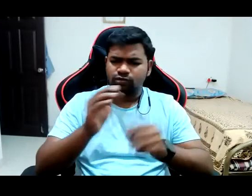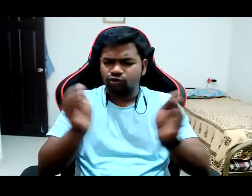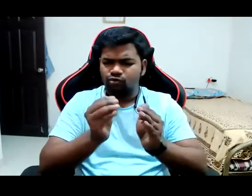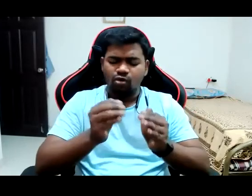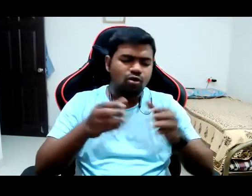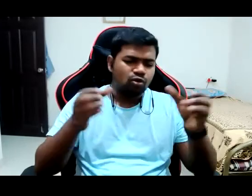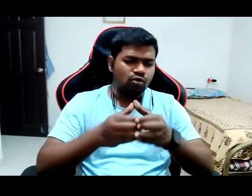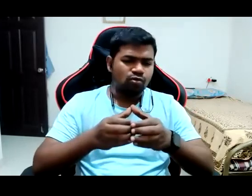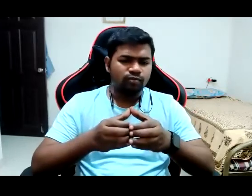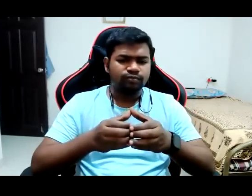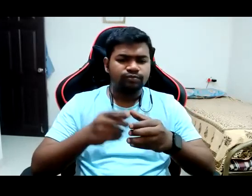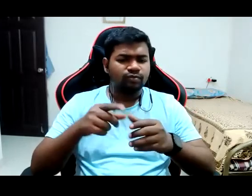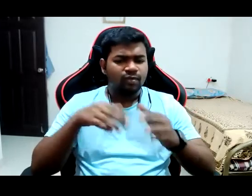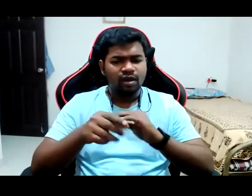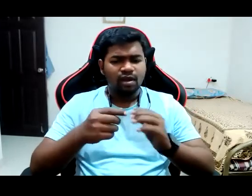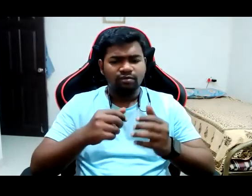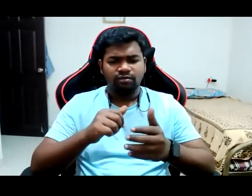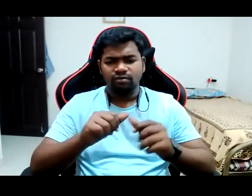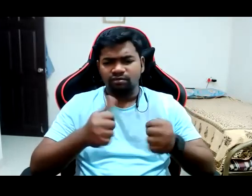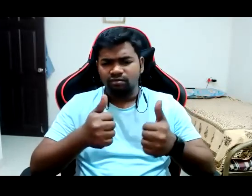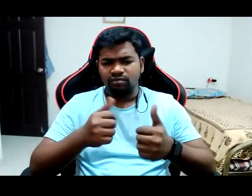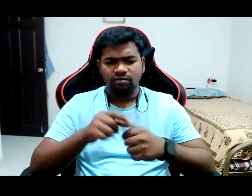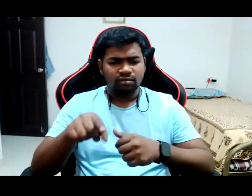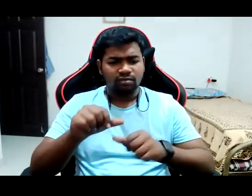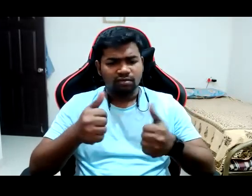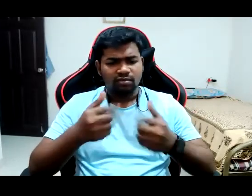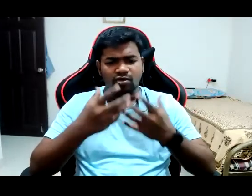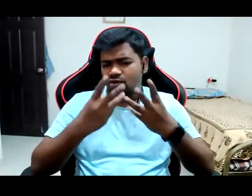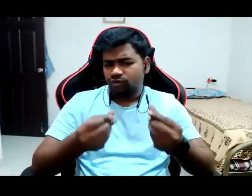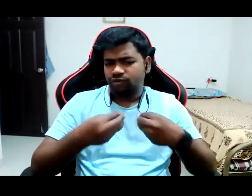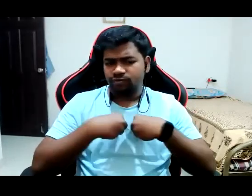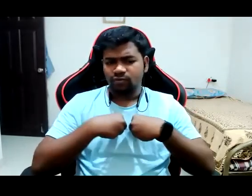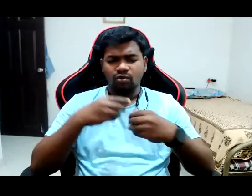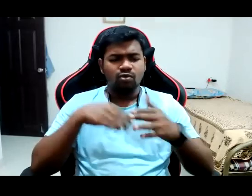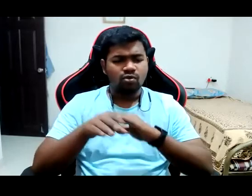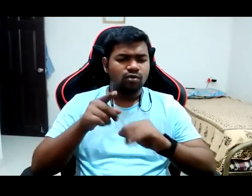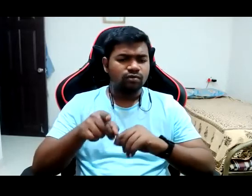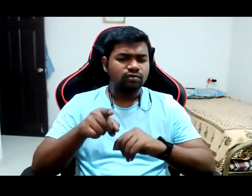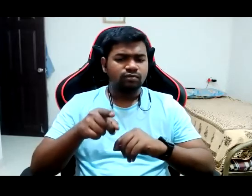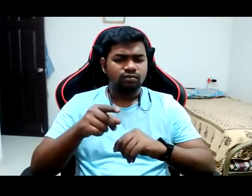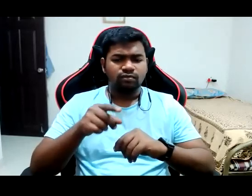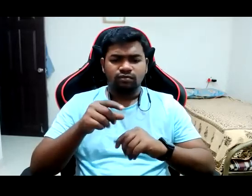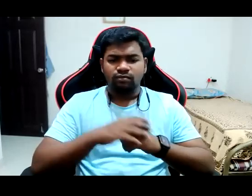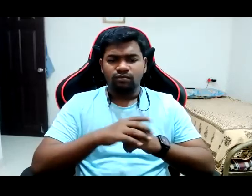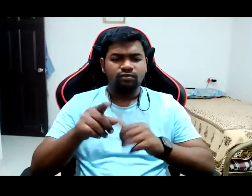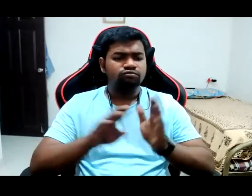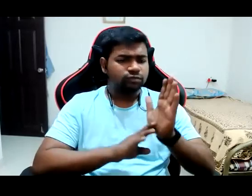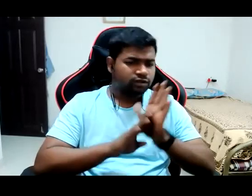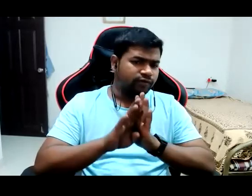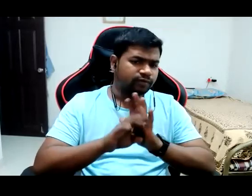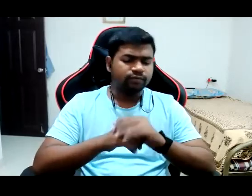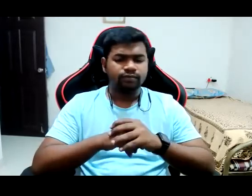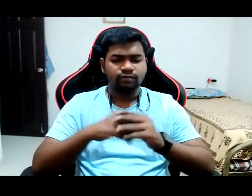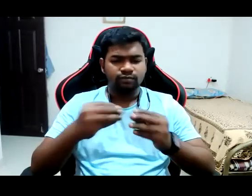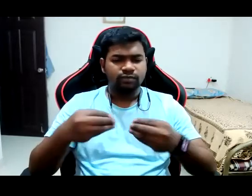is it that this could result in, or what is it that you could potentially develop given